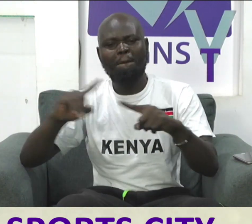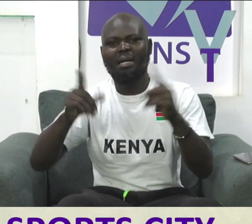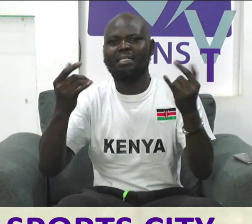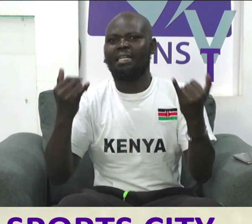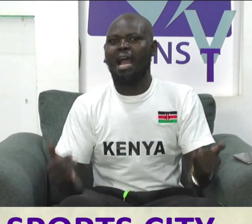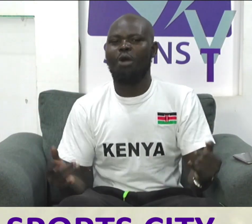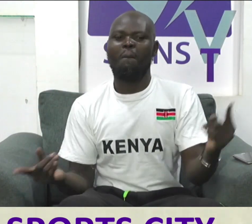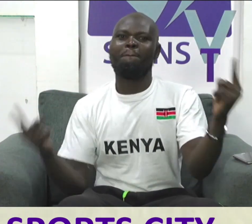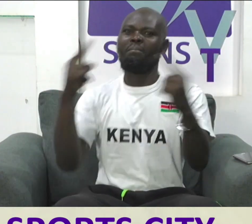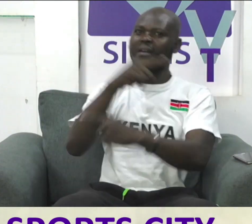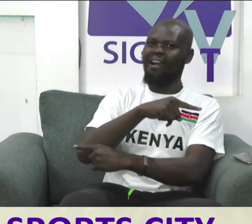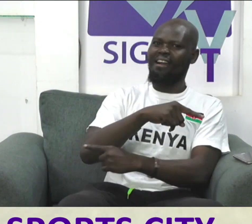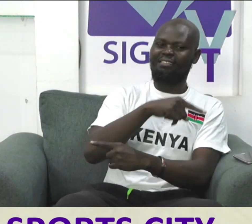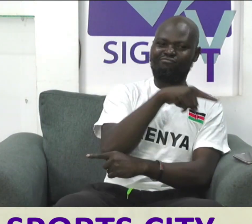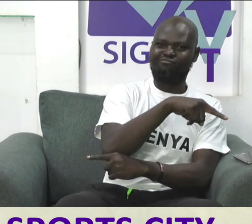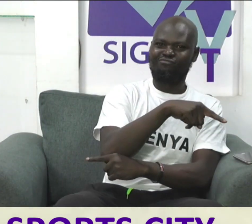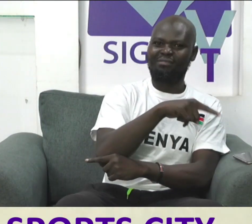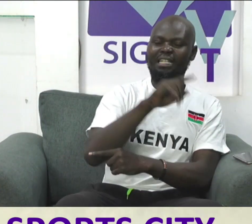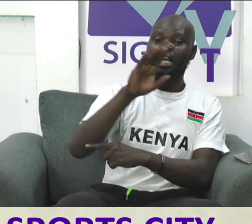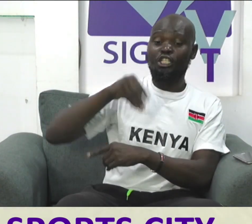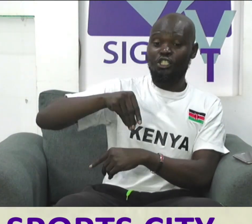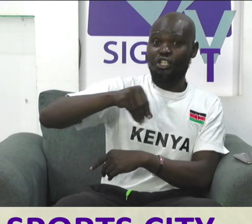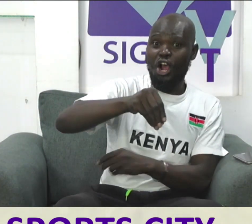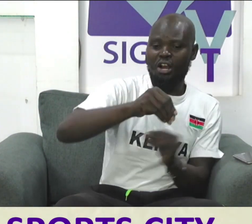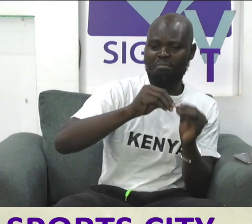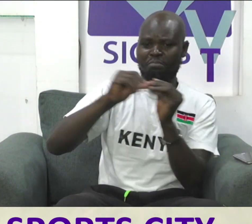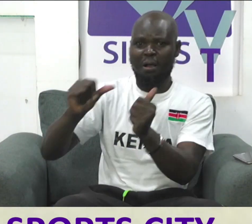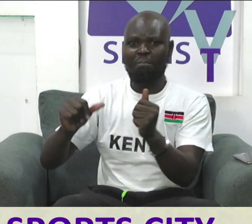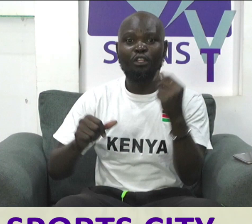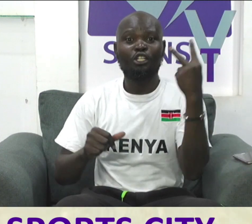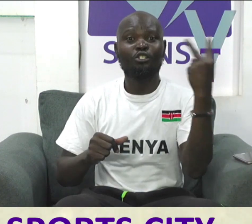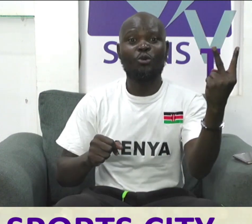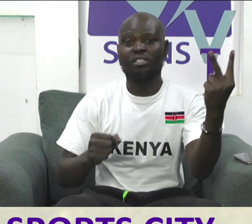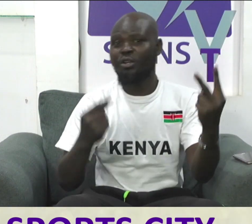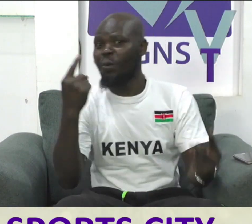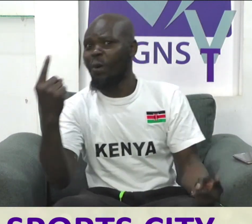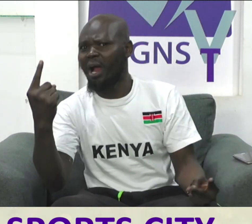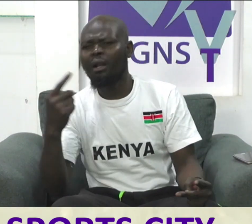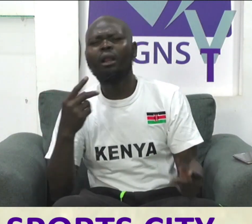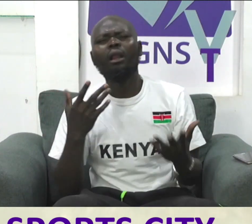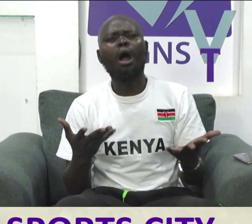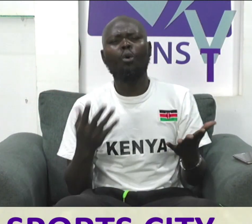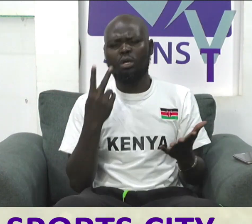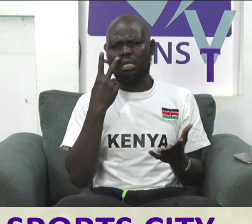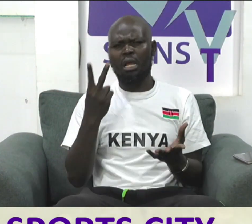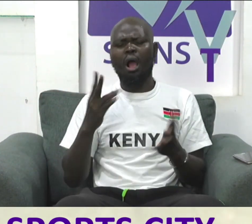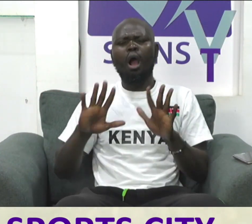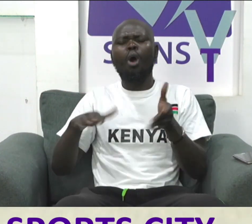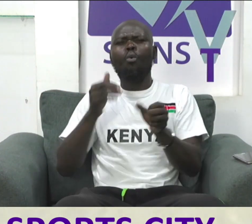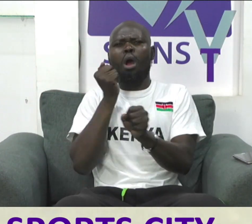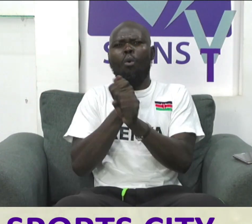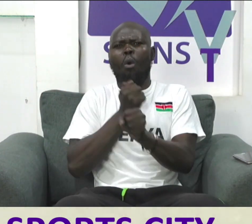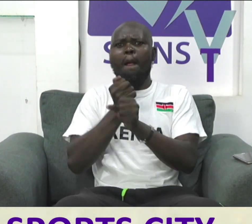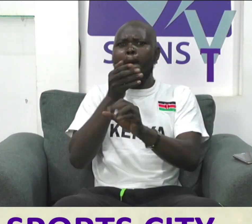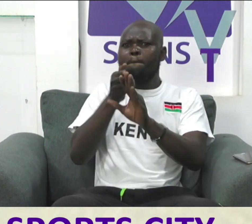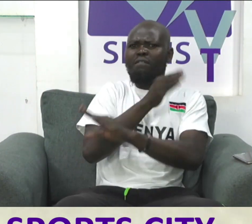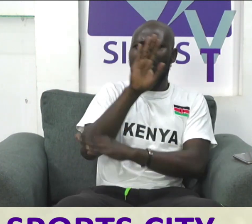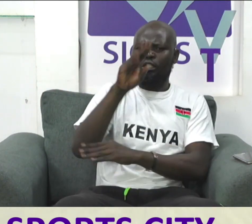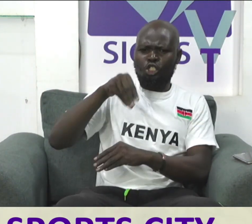And you remember when Shabana was playing against Tusker FC, they scored 1-0, but right now things have really